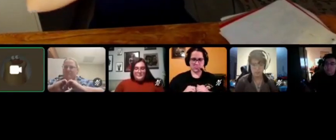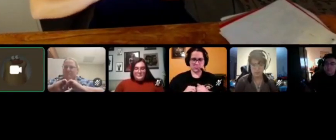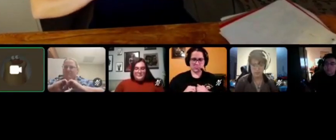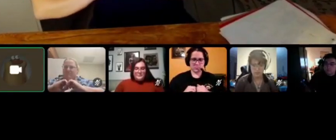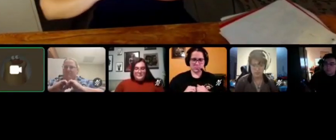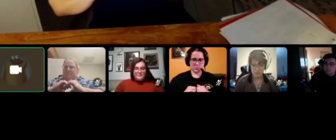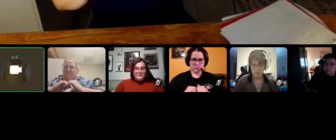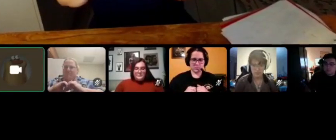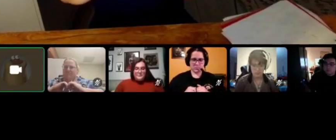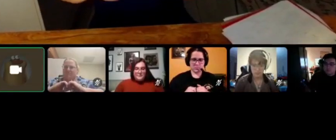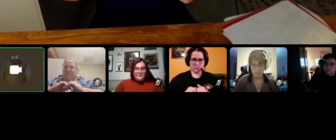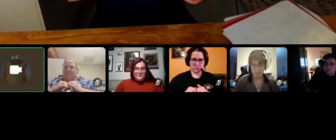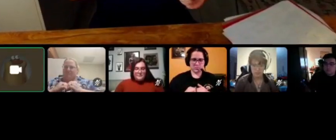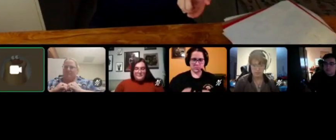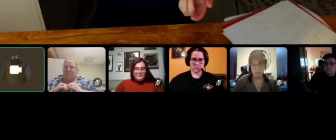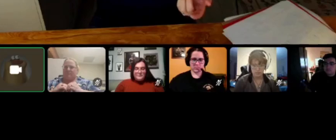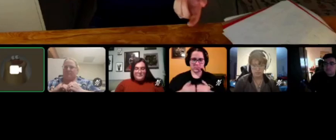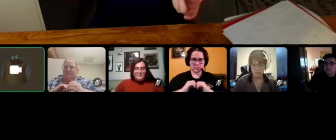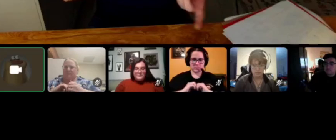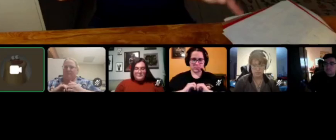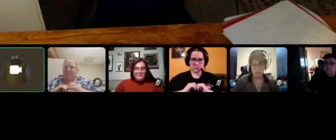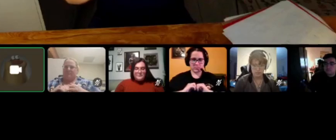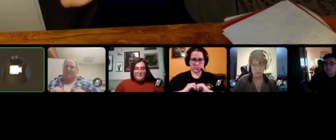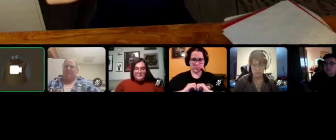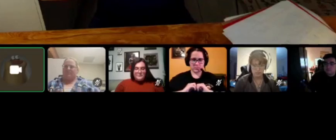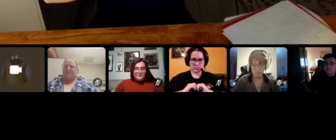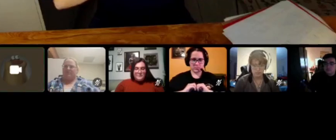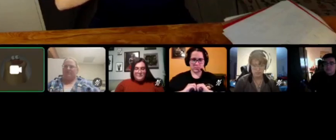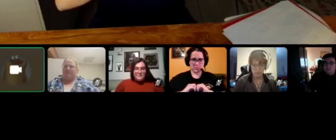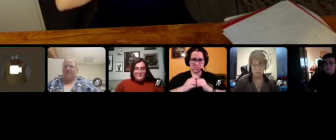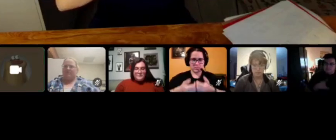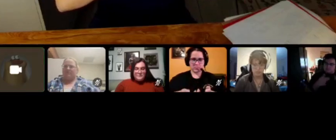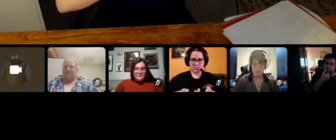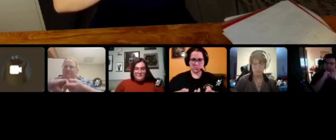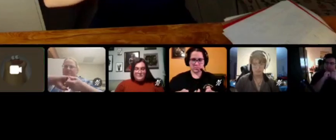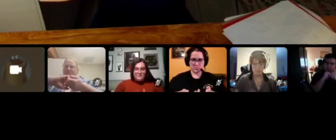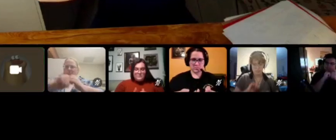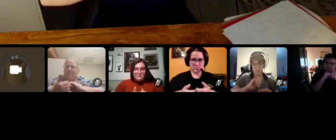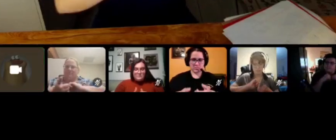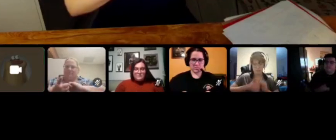inwards, that's also fine. Personally, I sign it how?